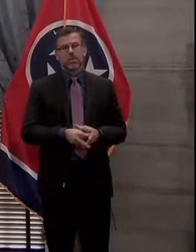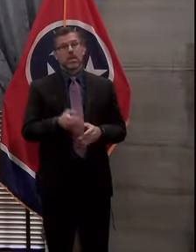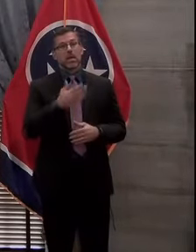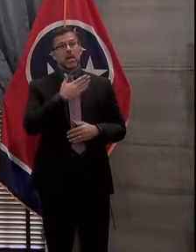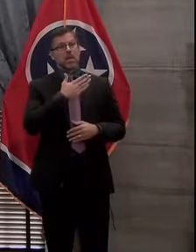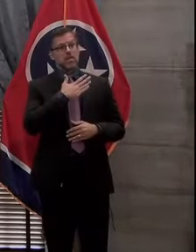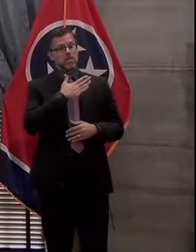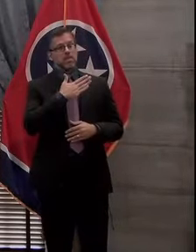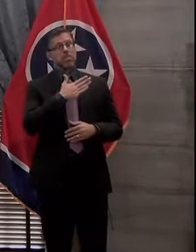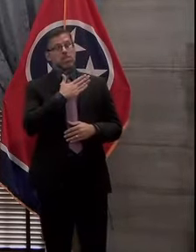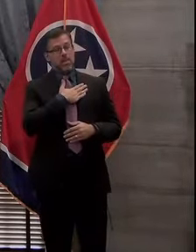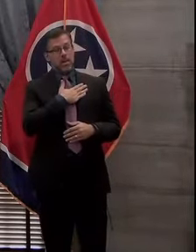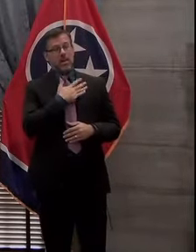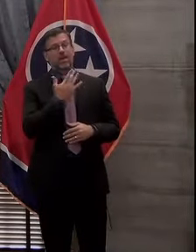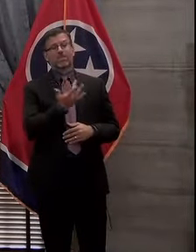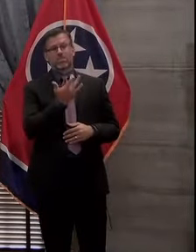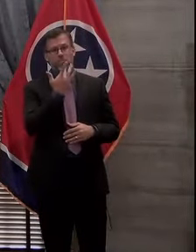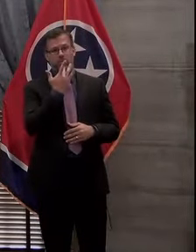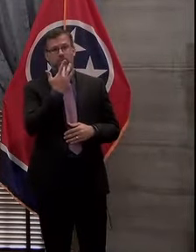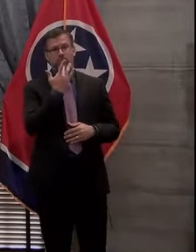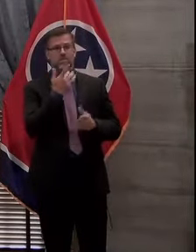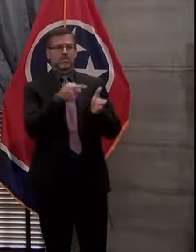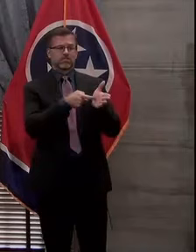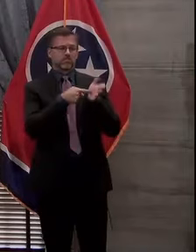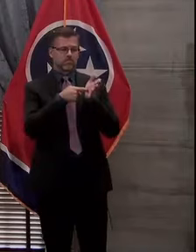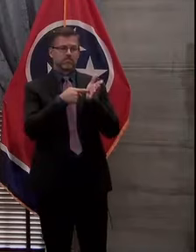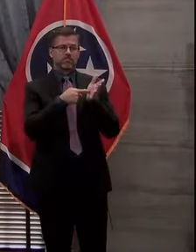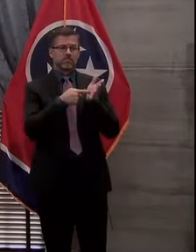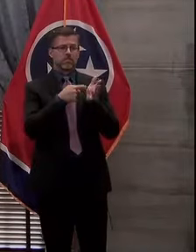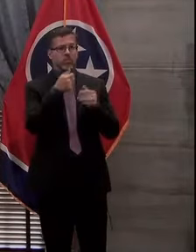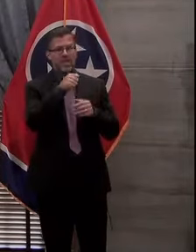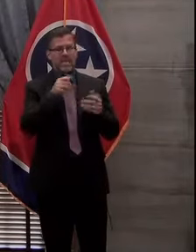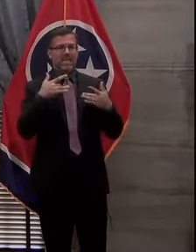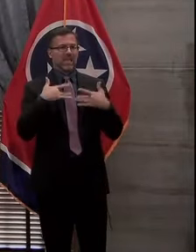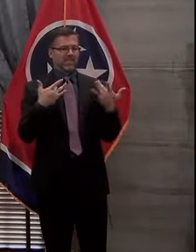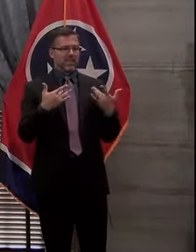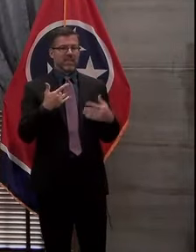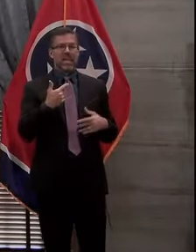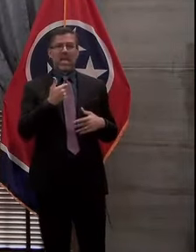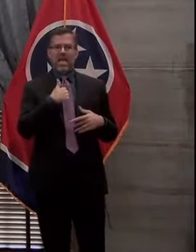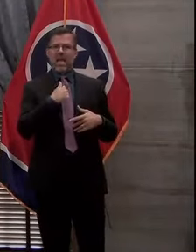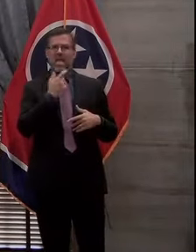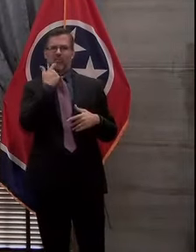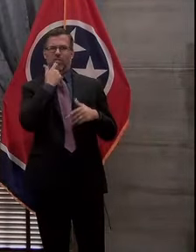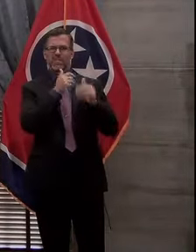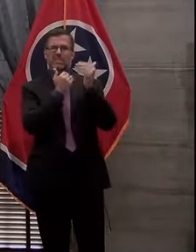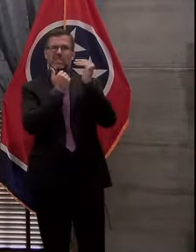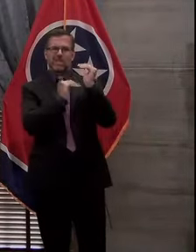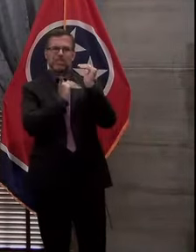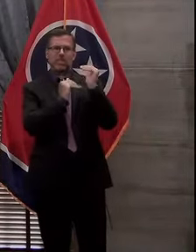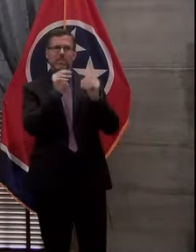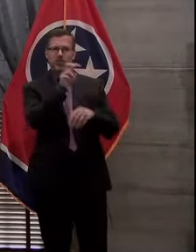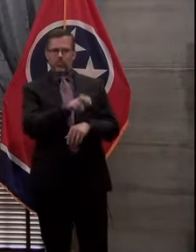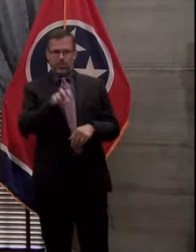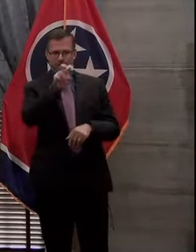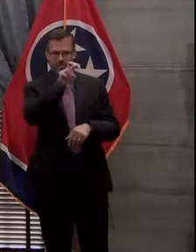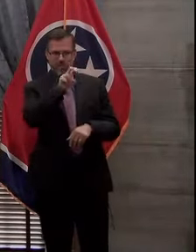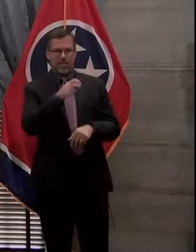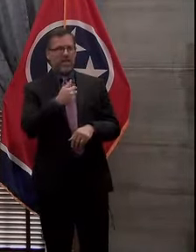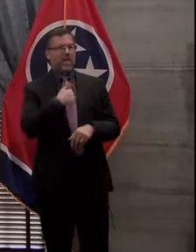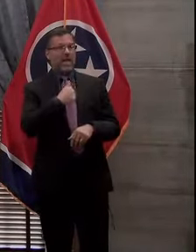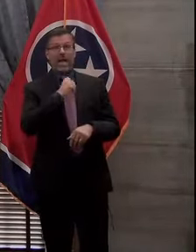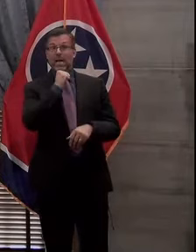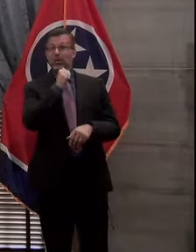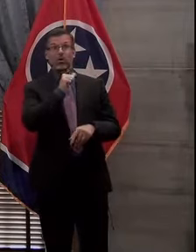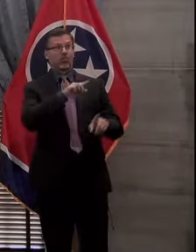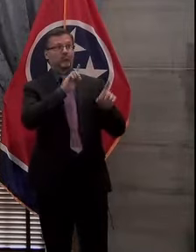event, and I certainly don't travel as much as I have in the past, and I don't attend nearly as many